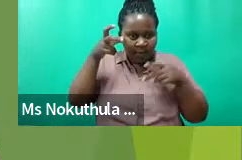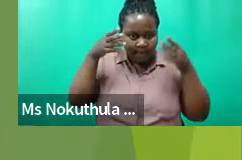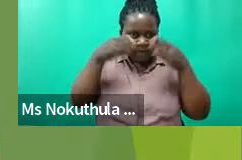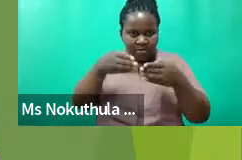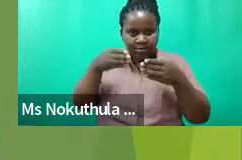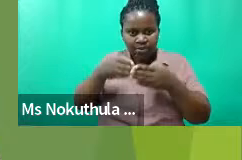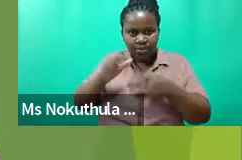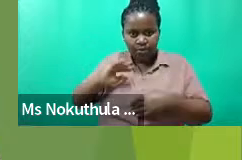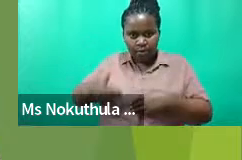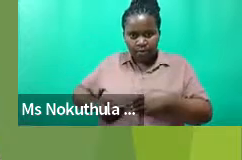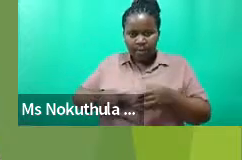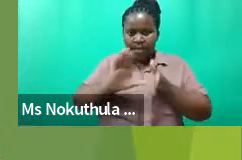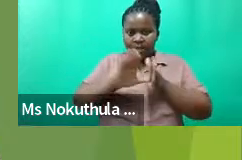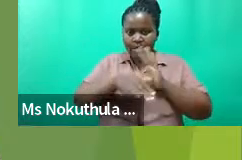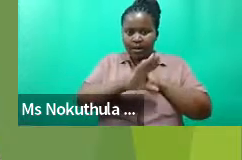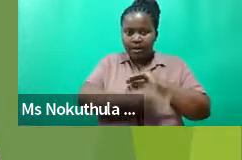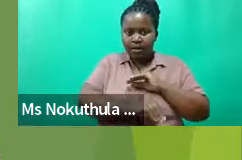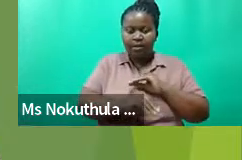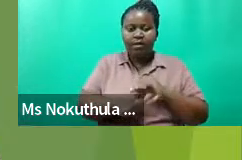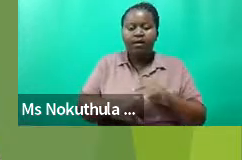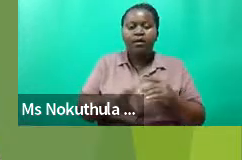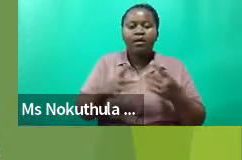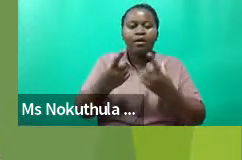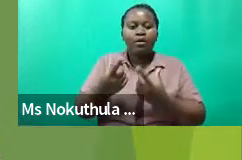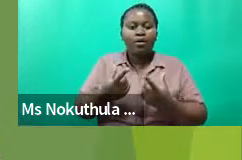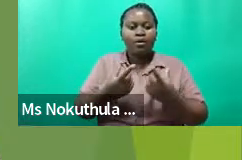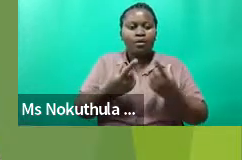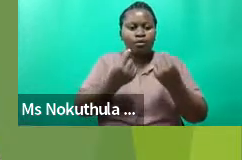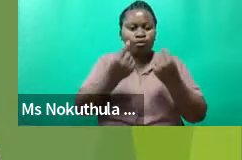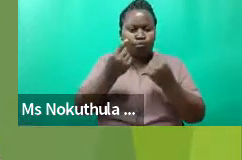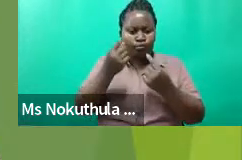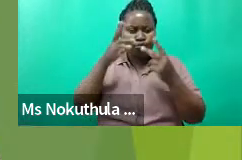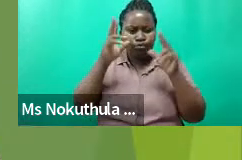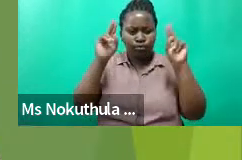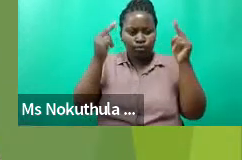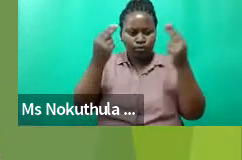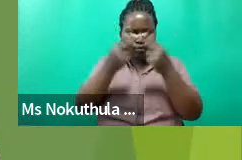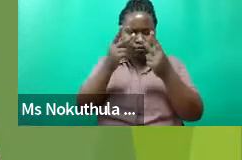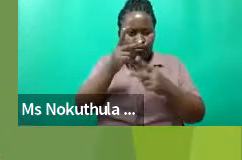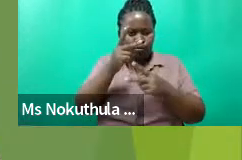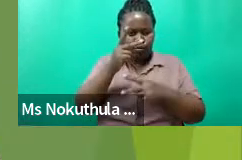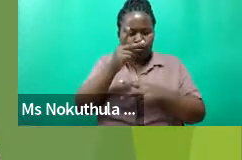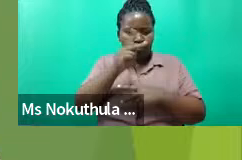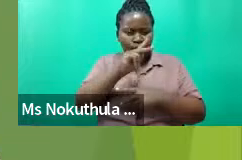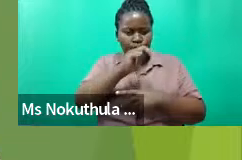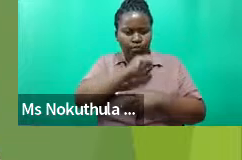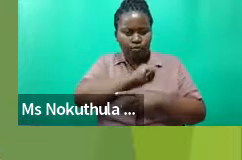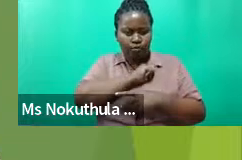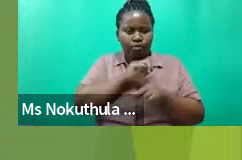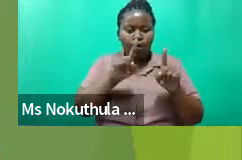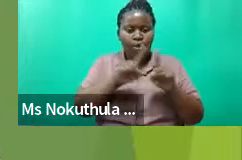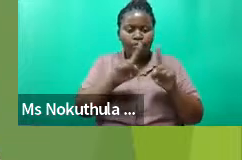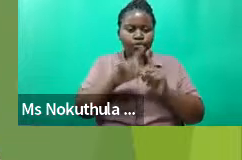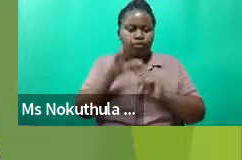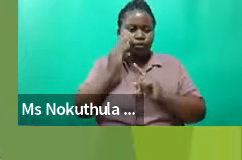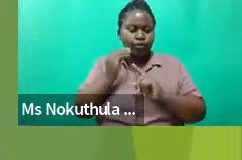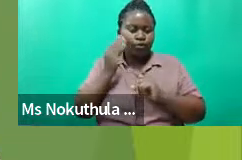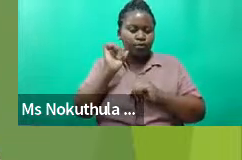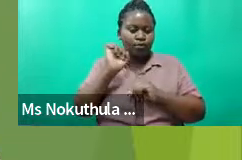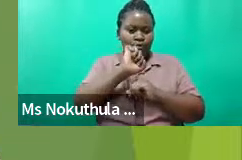been conducted at the University of Natal focusing on female students living with physical disability and their experience in intimate